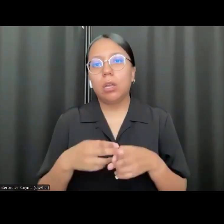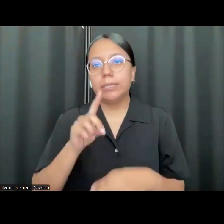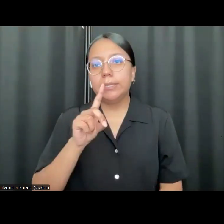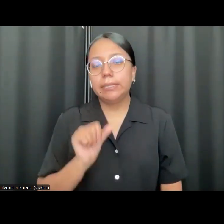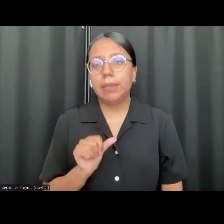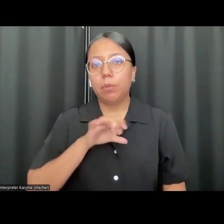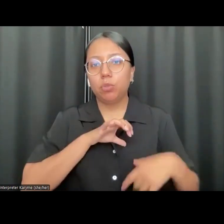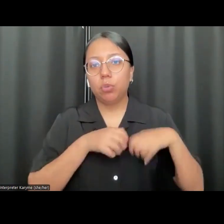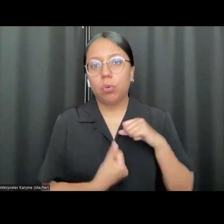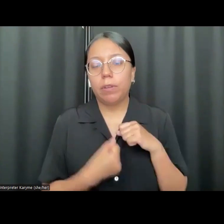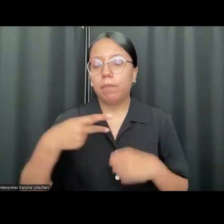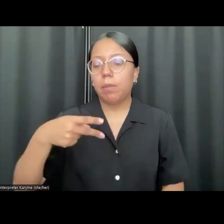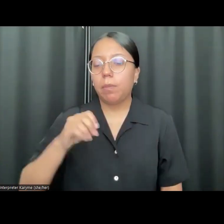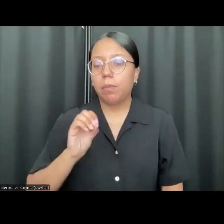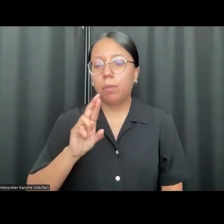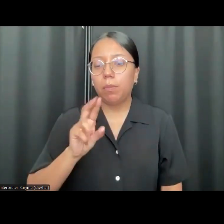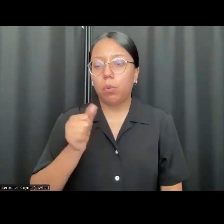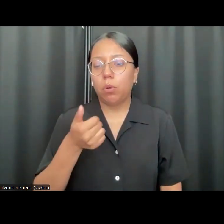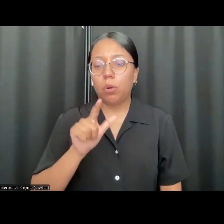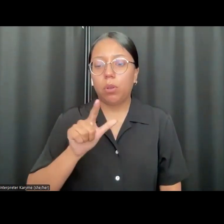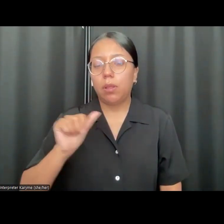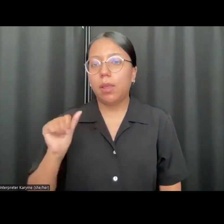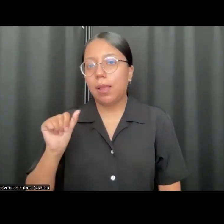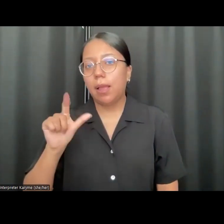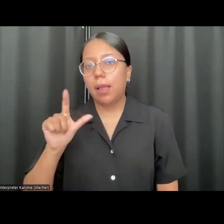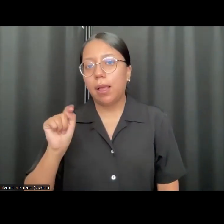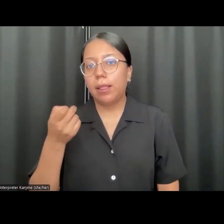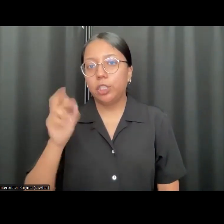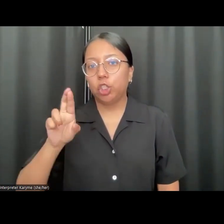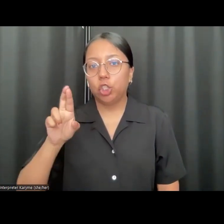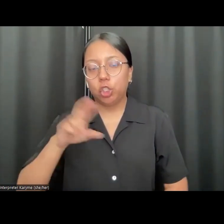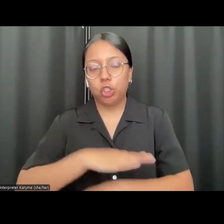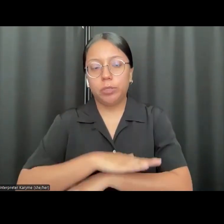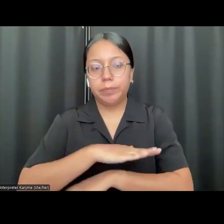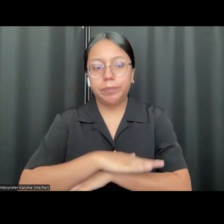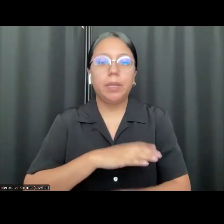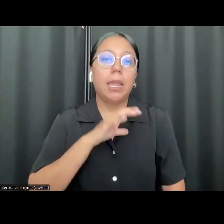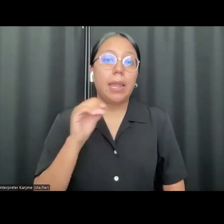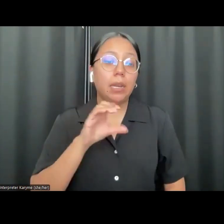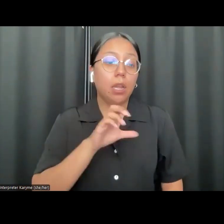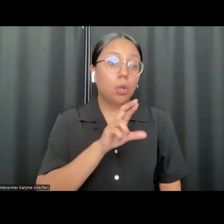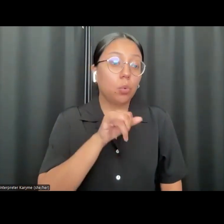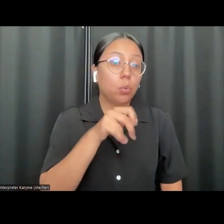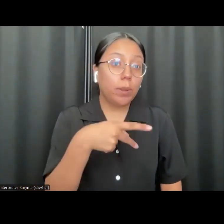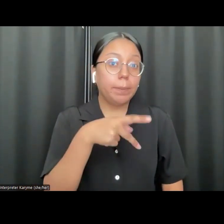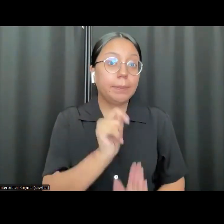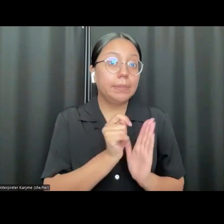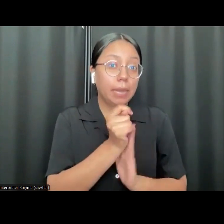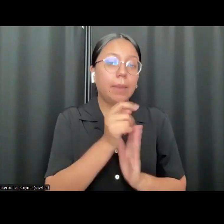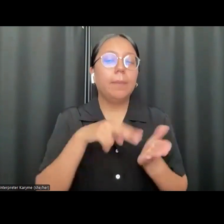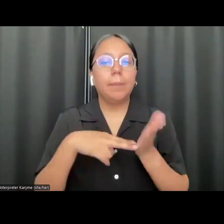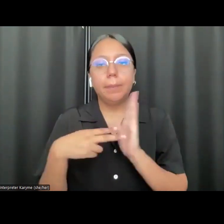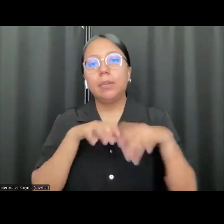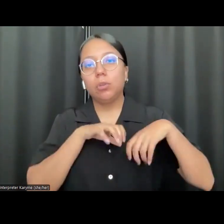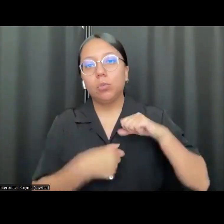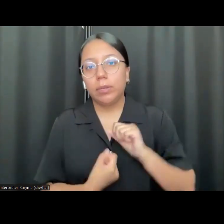Altar. And I want to start by saying that crypt time is grief time. So, what does it look like to bring disabled